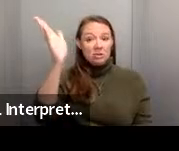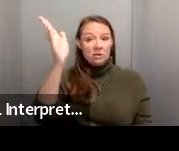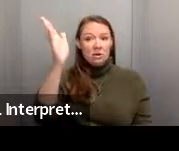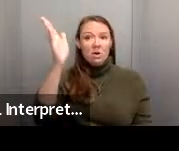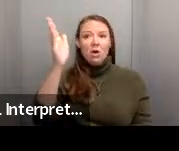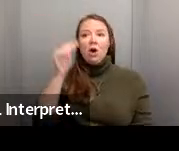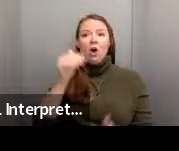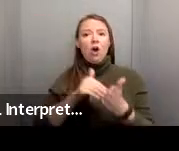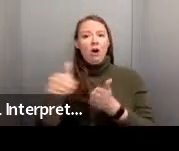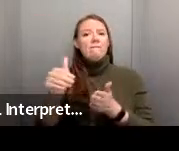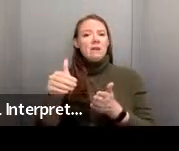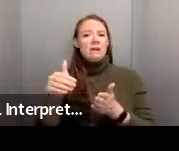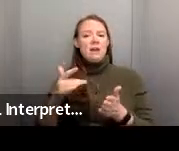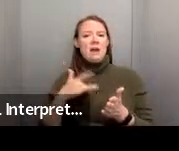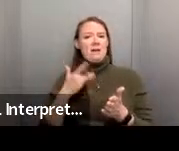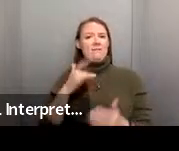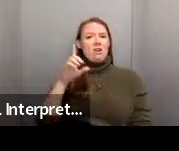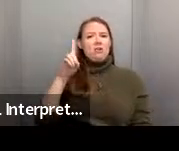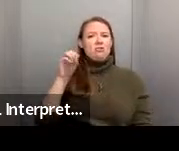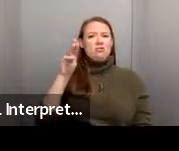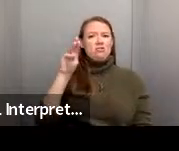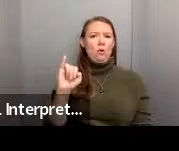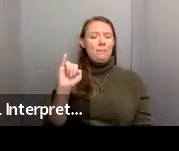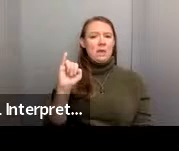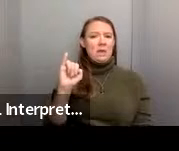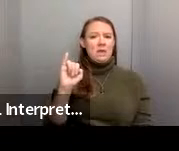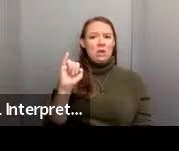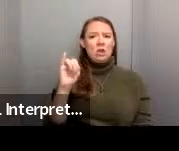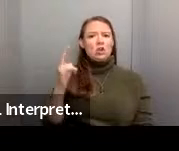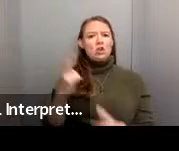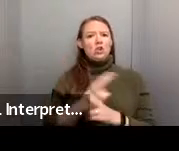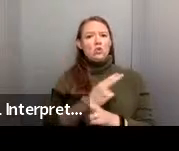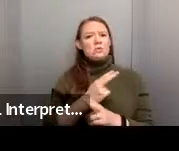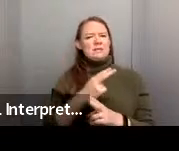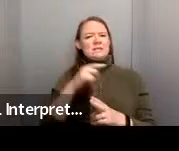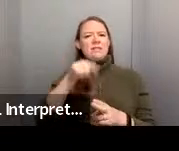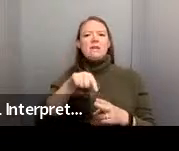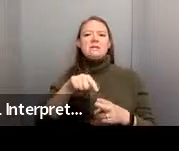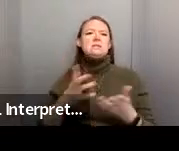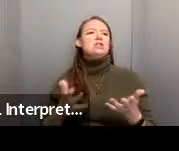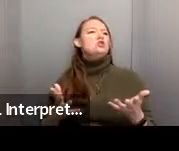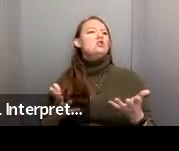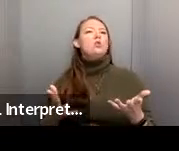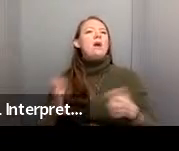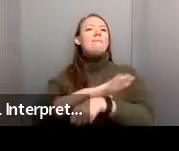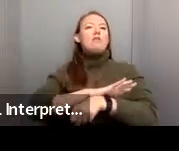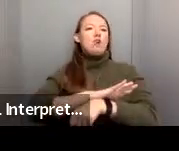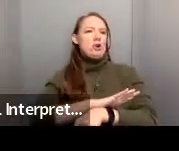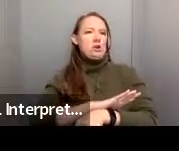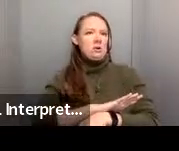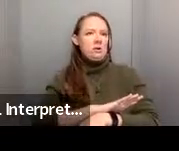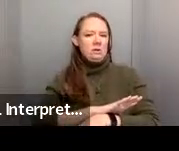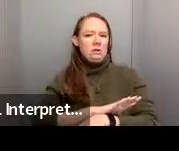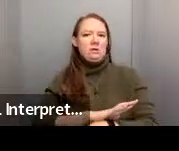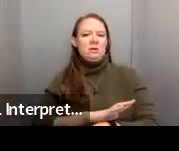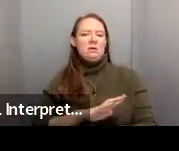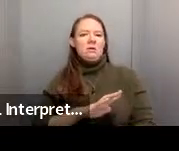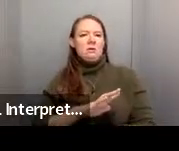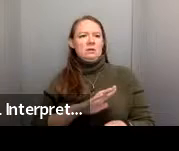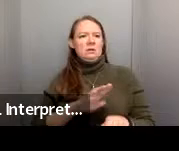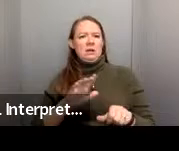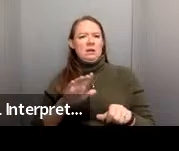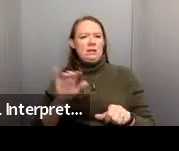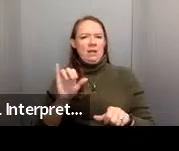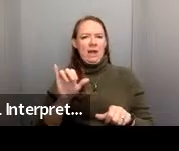often I find that DOMI kind of uses this as cover as if somehow we've been consulted